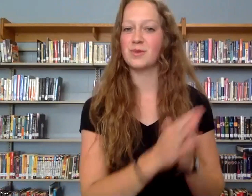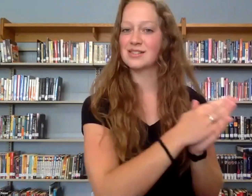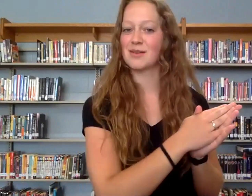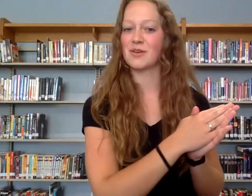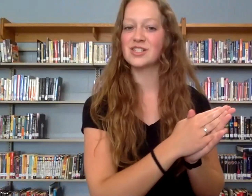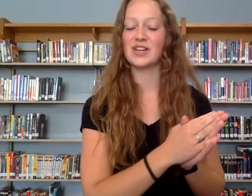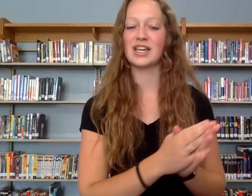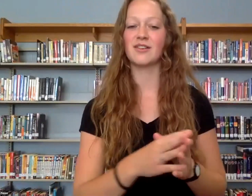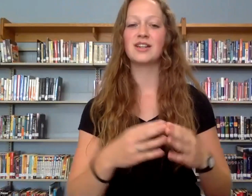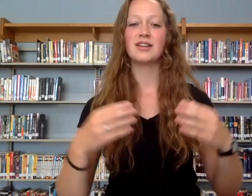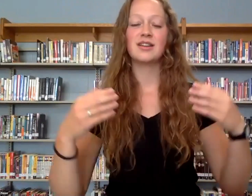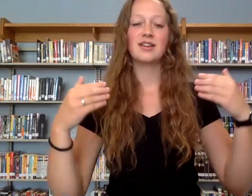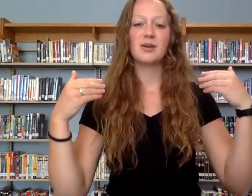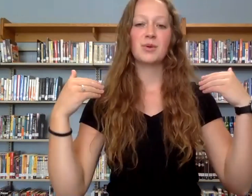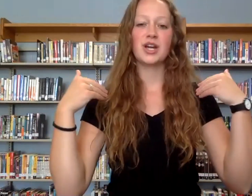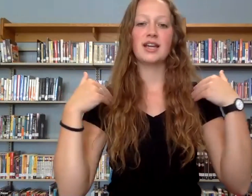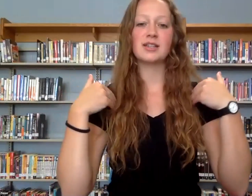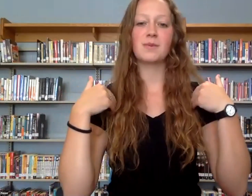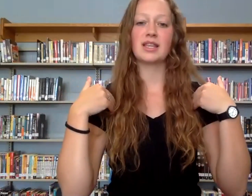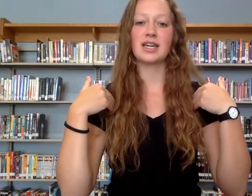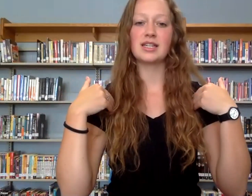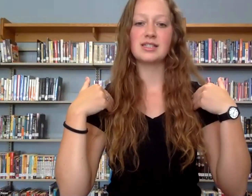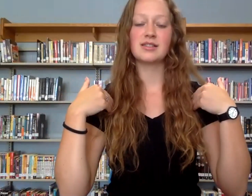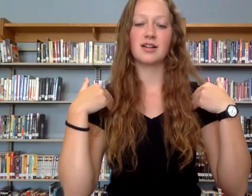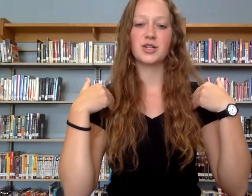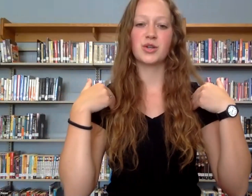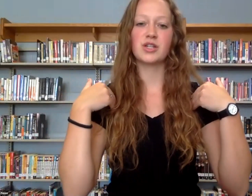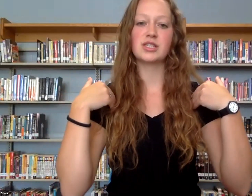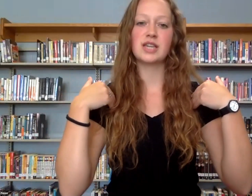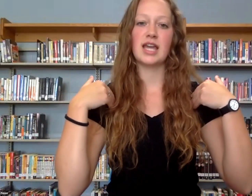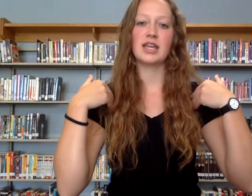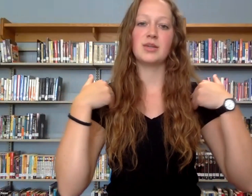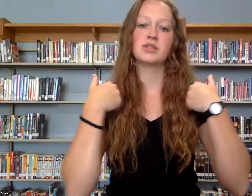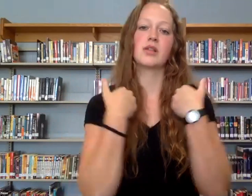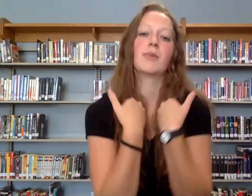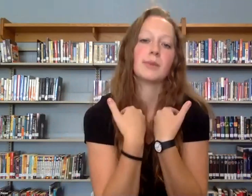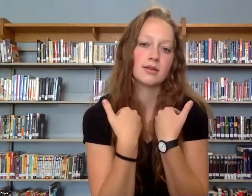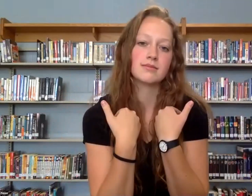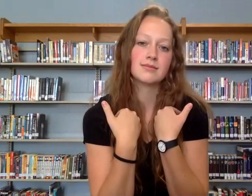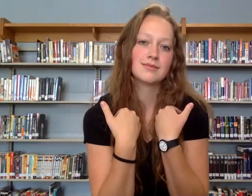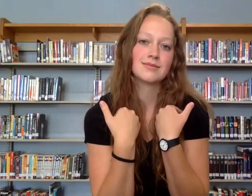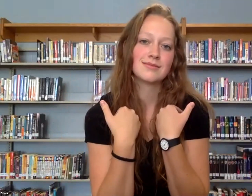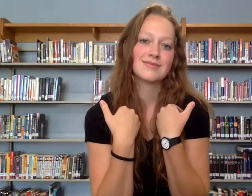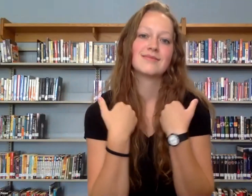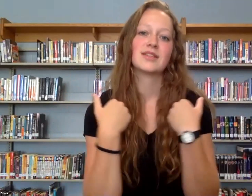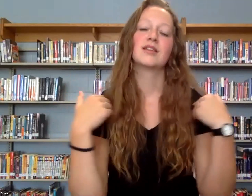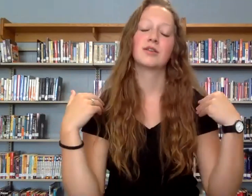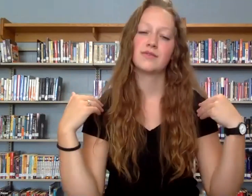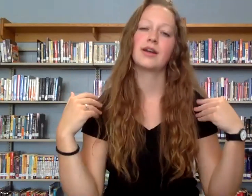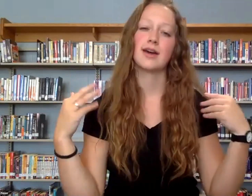this on my first video. Put your hands up like this on your shoulders, and then you slump them in. Looks very tired,